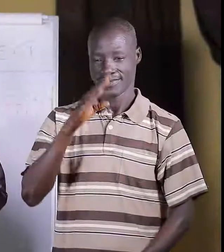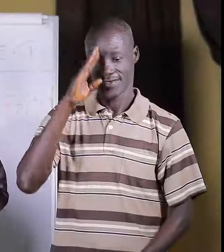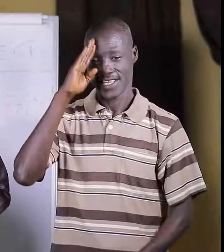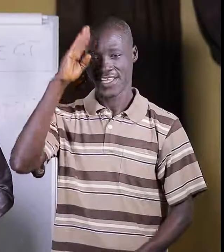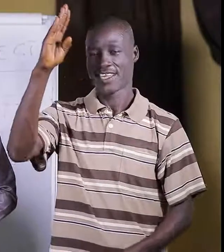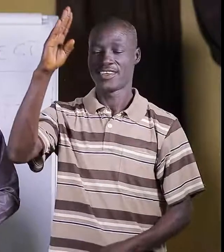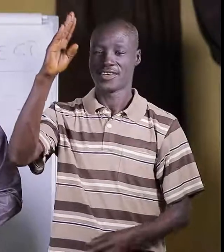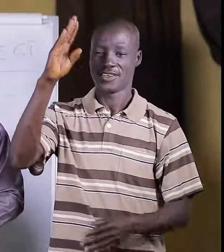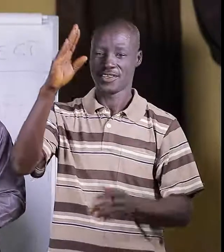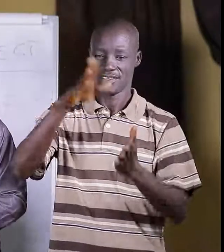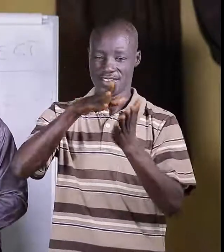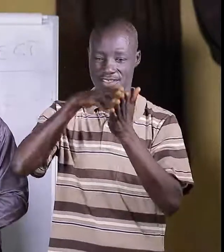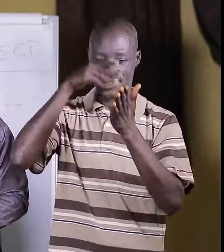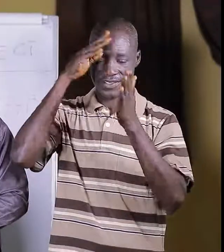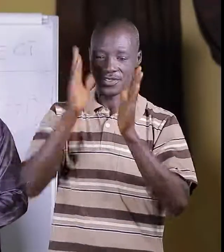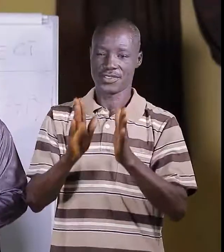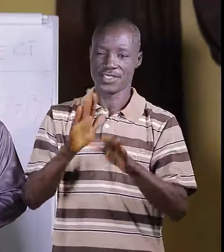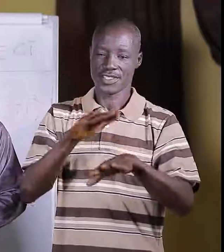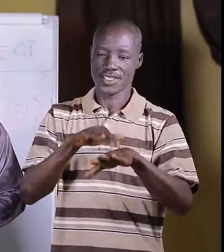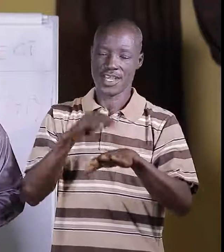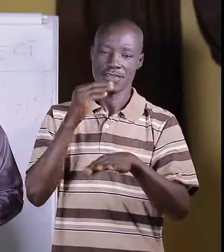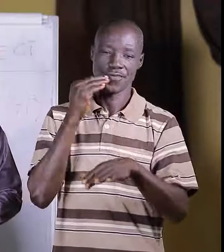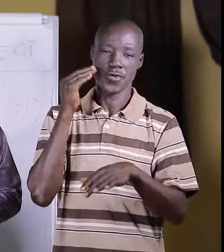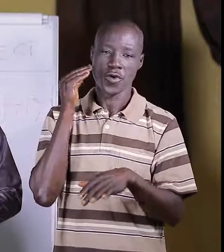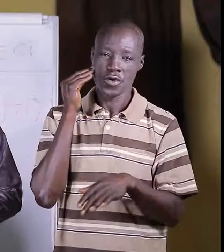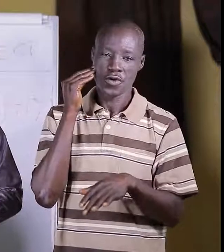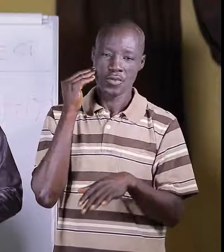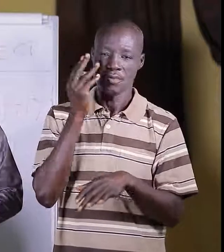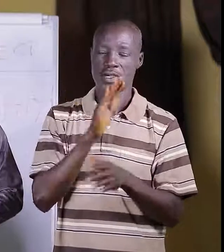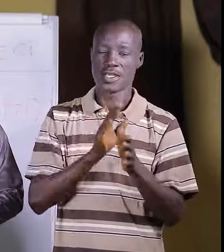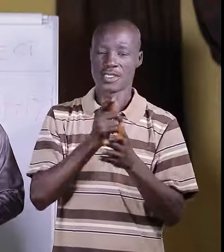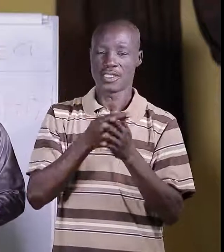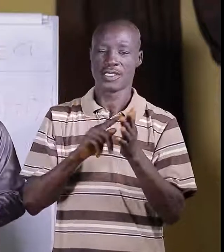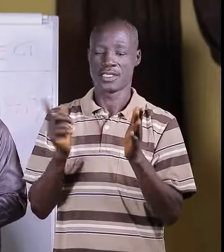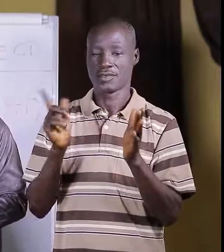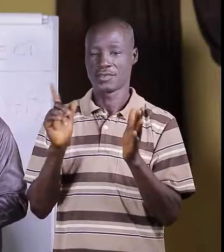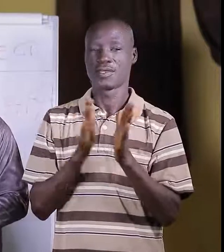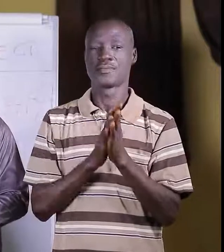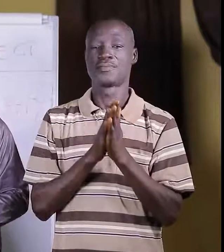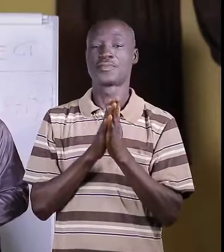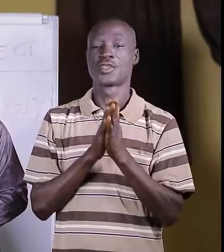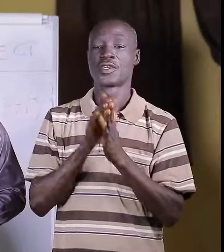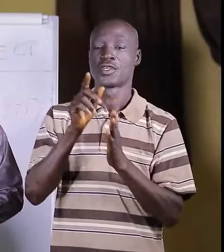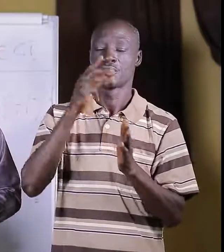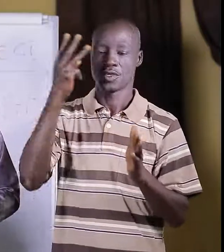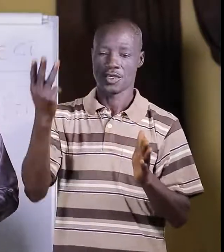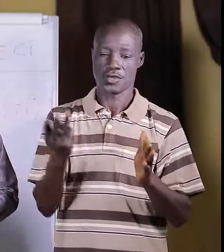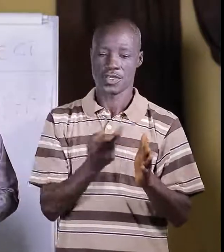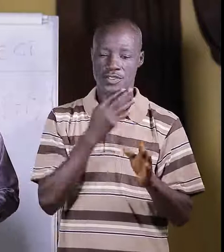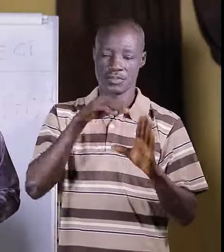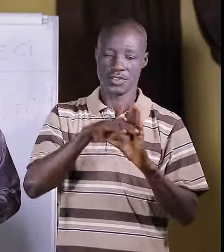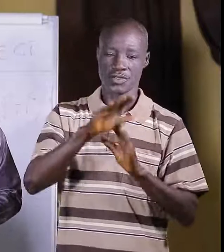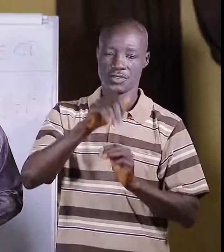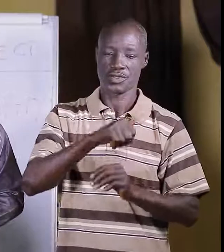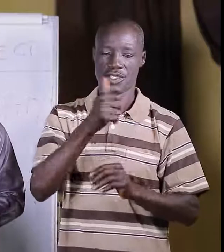Hello, listeners, viewers, and learners. Welcome into